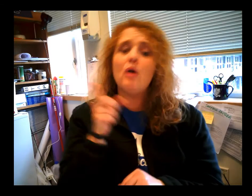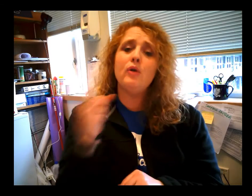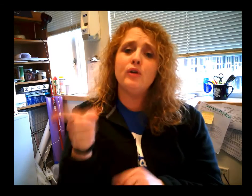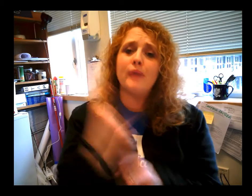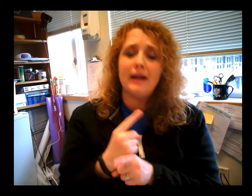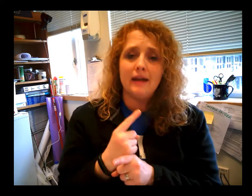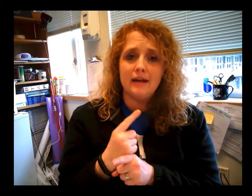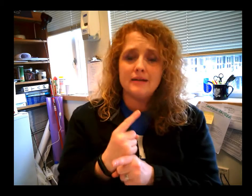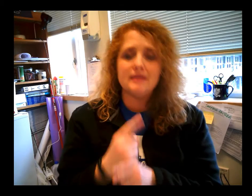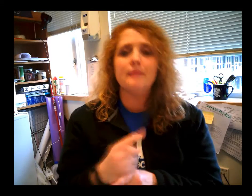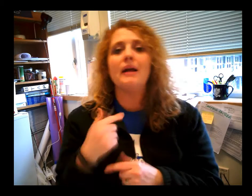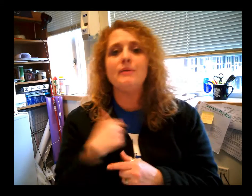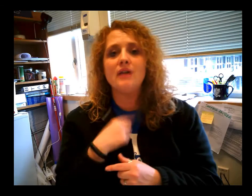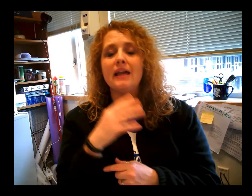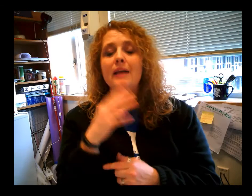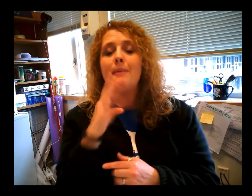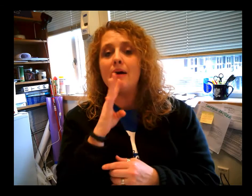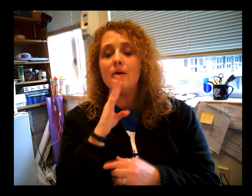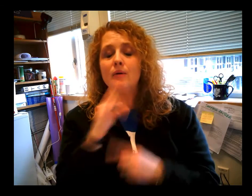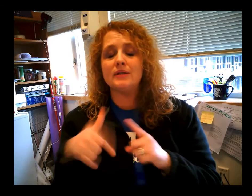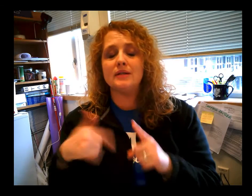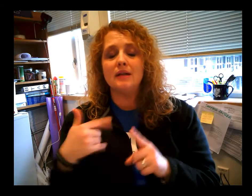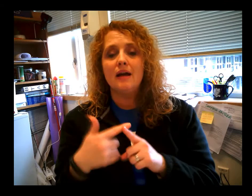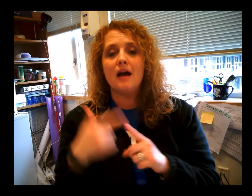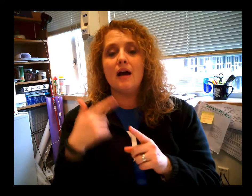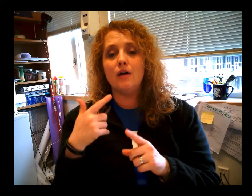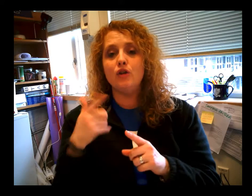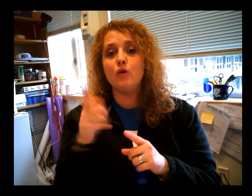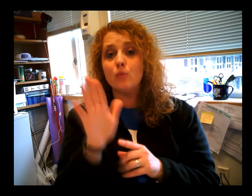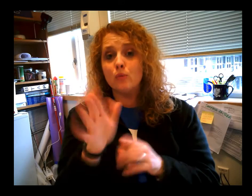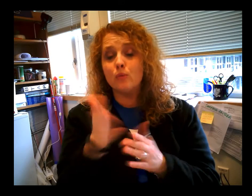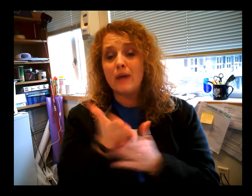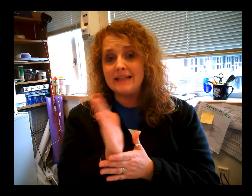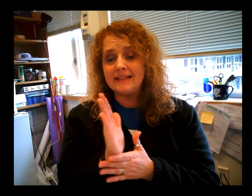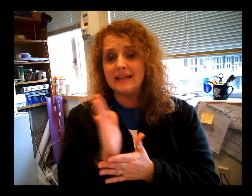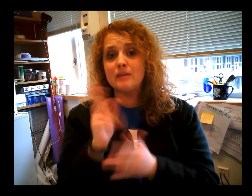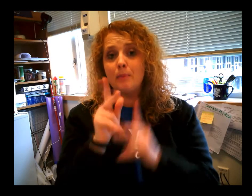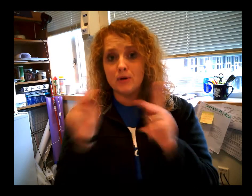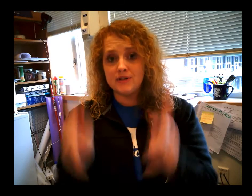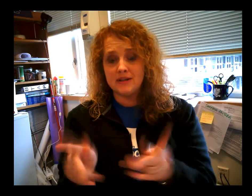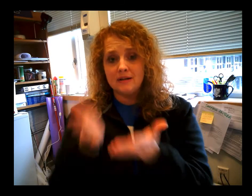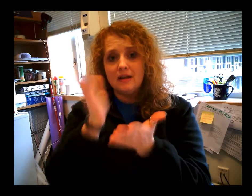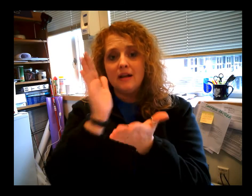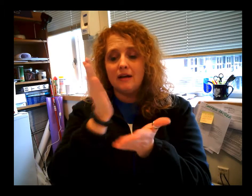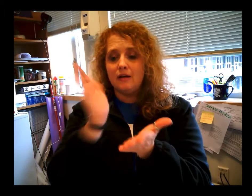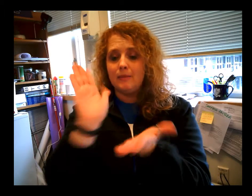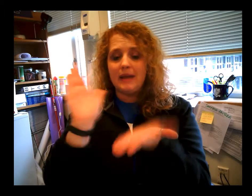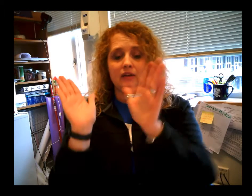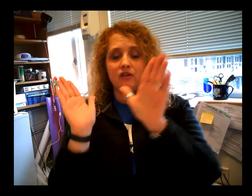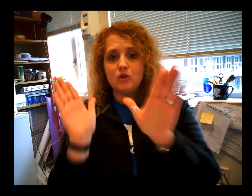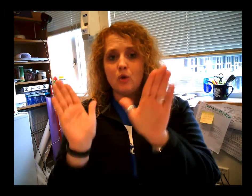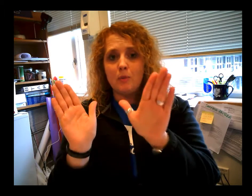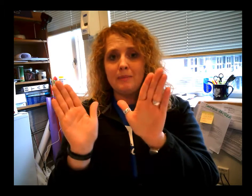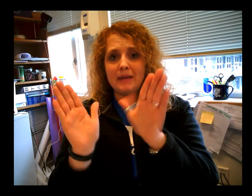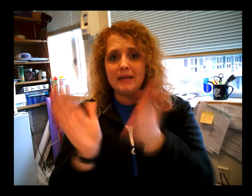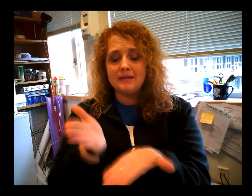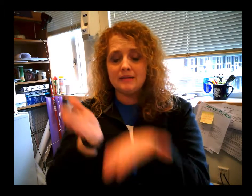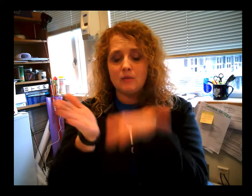you're right, but I'm talking about your rights as a person. And it's 2 open B's. One